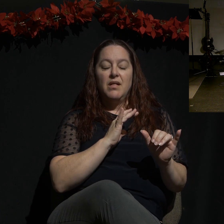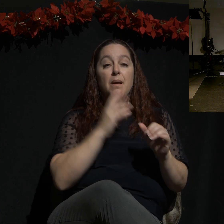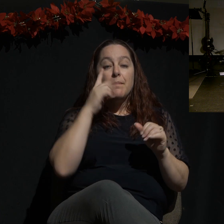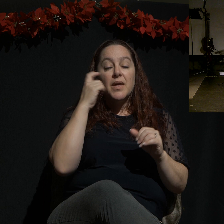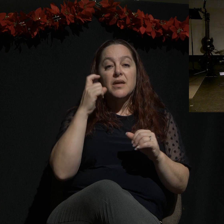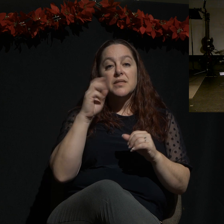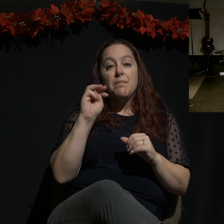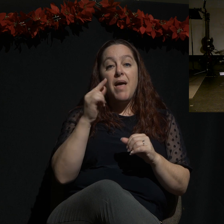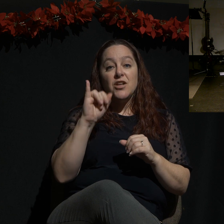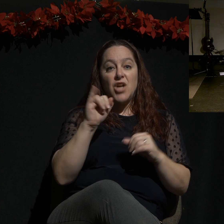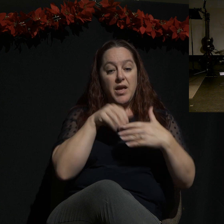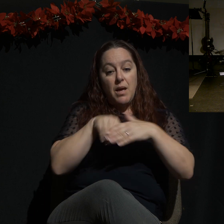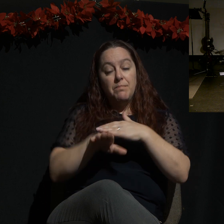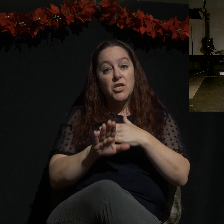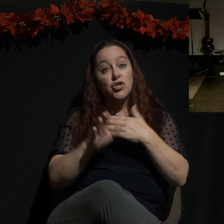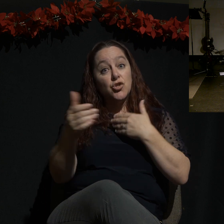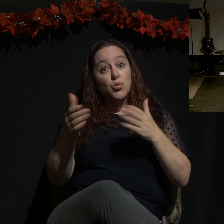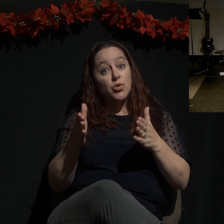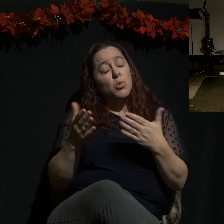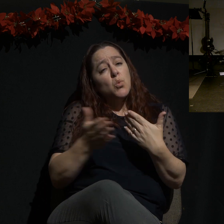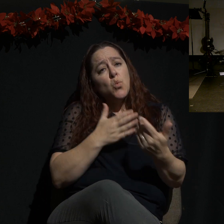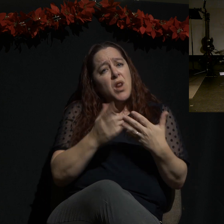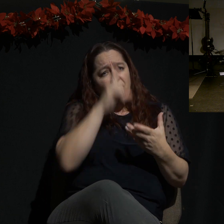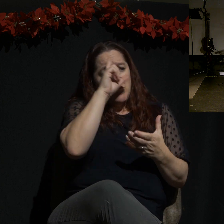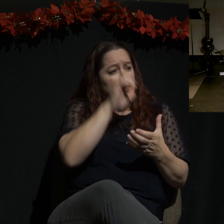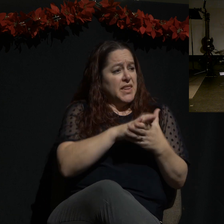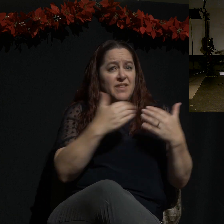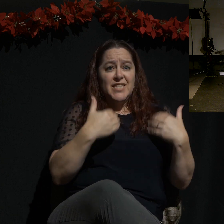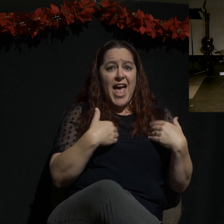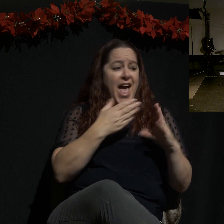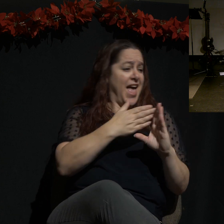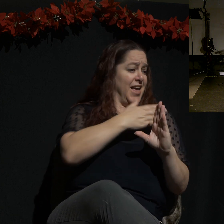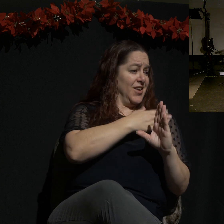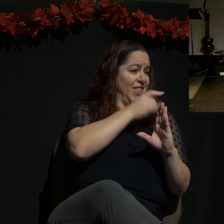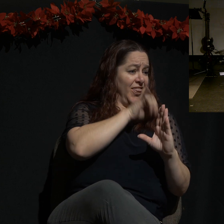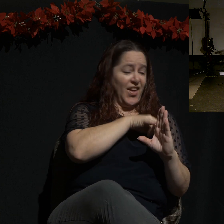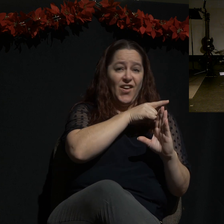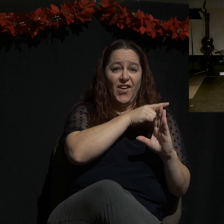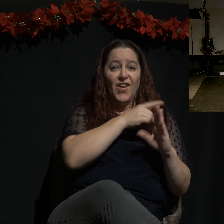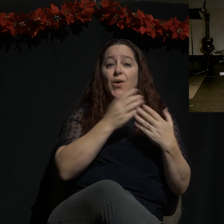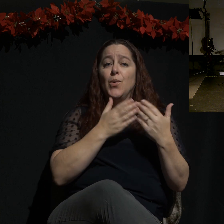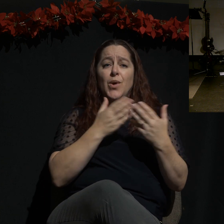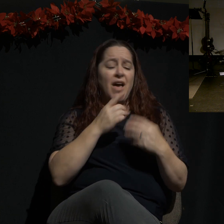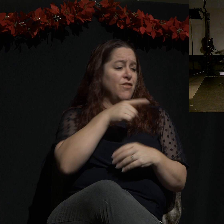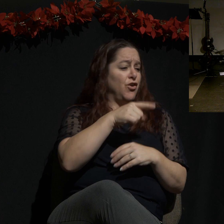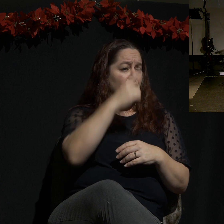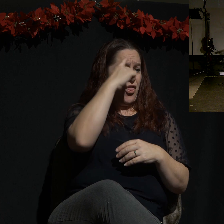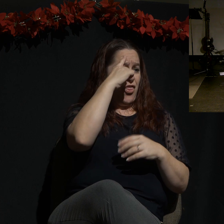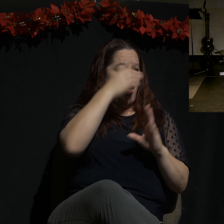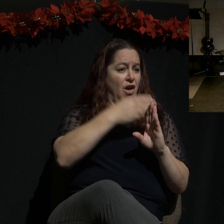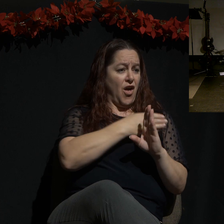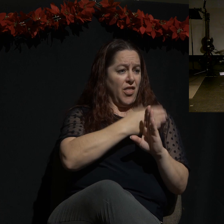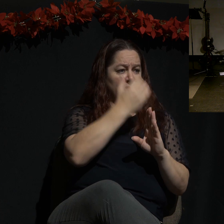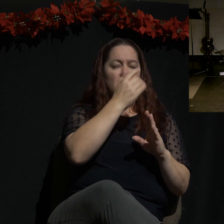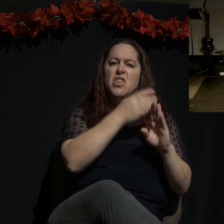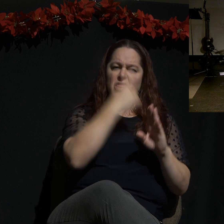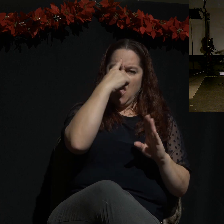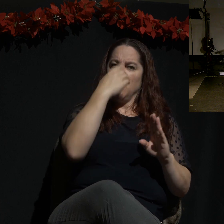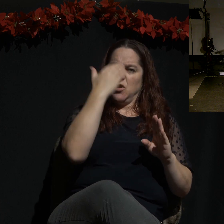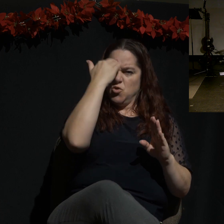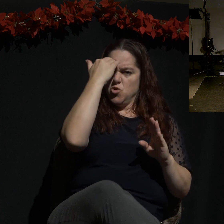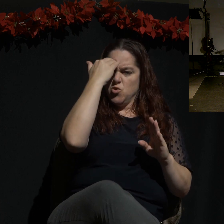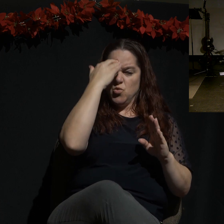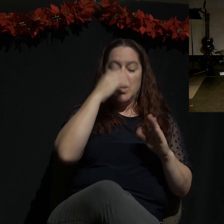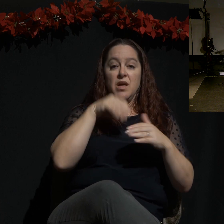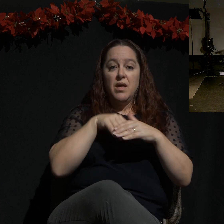come into this room, and whatever beliefs they had held on to, whatever else they thought they knew, fell away